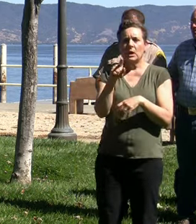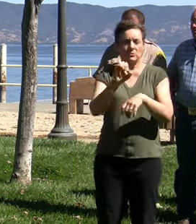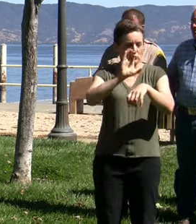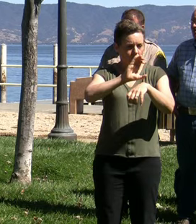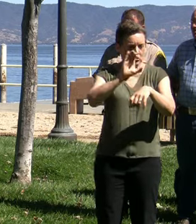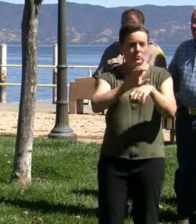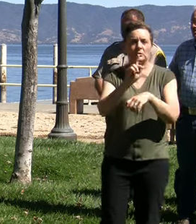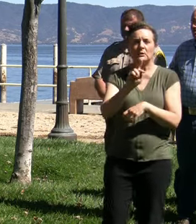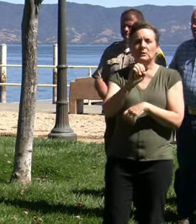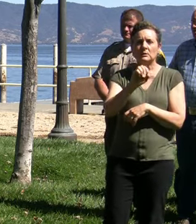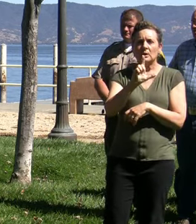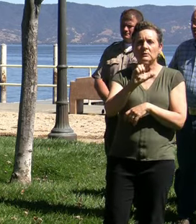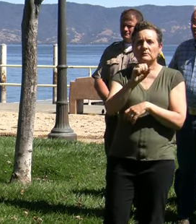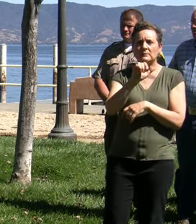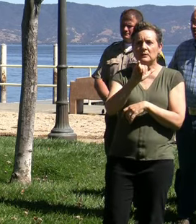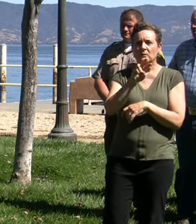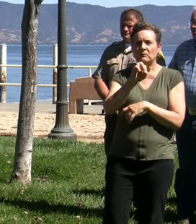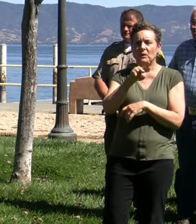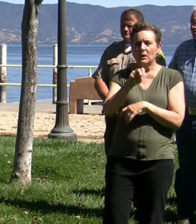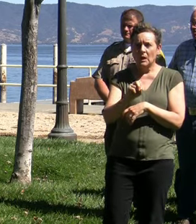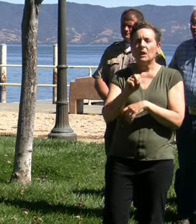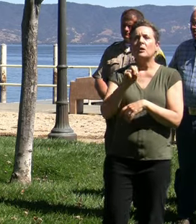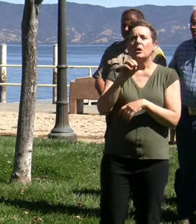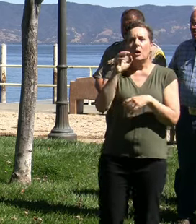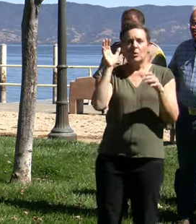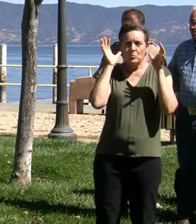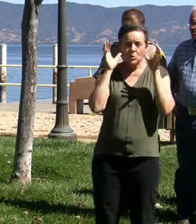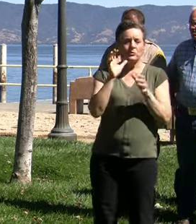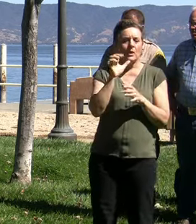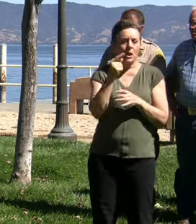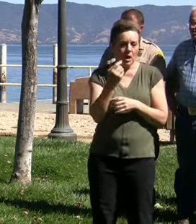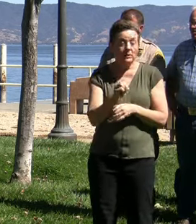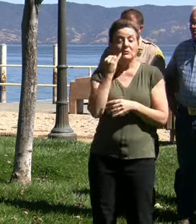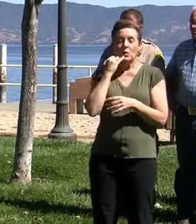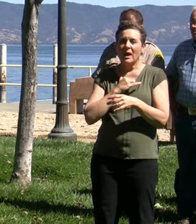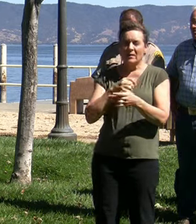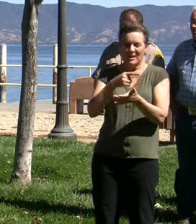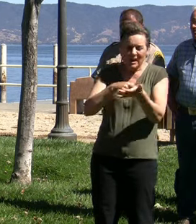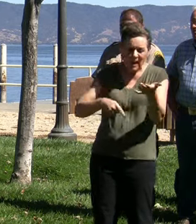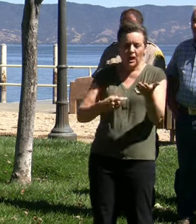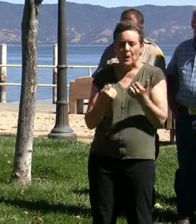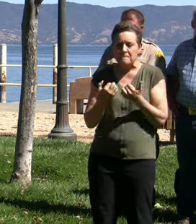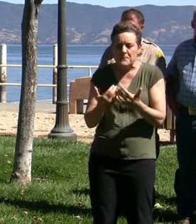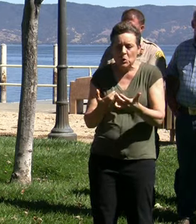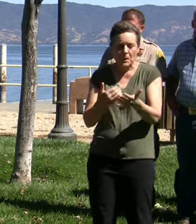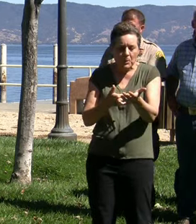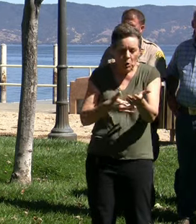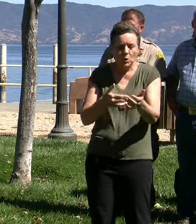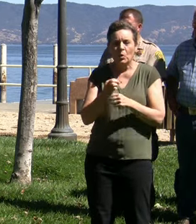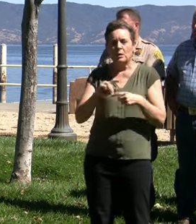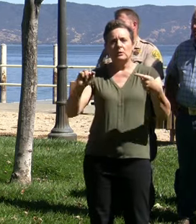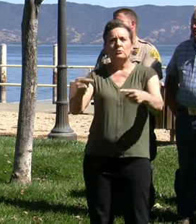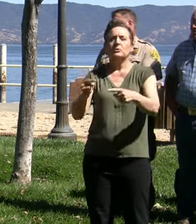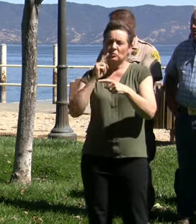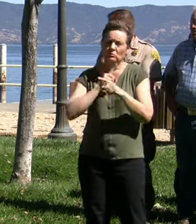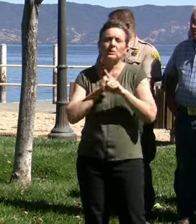Lodge. Anybody who's had cuts, burns, any kind of injury really should consider taking advantage of